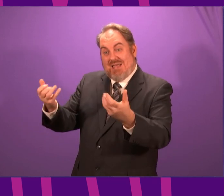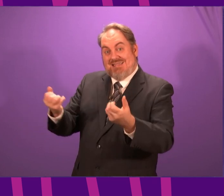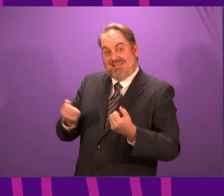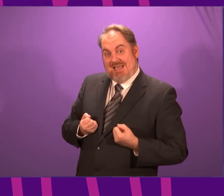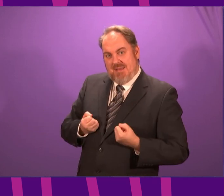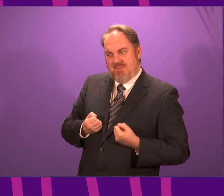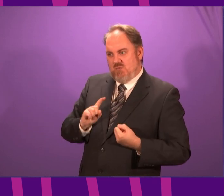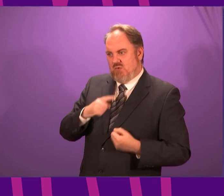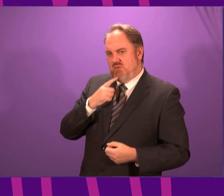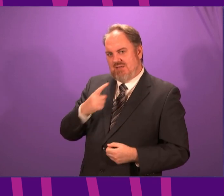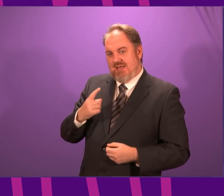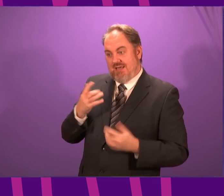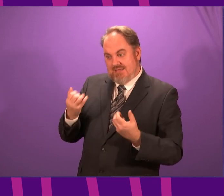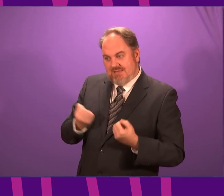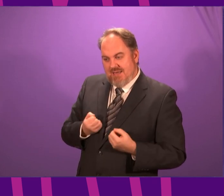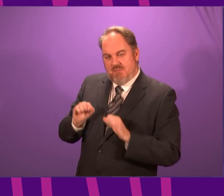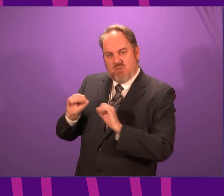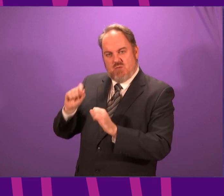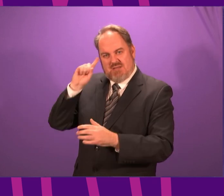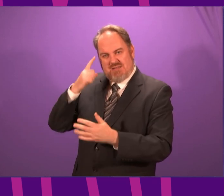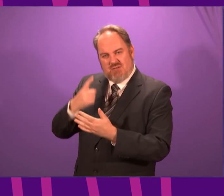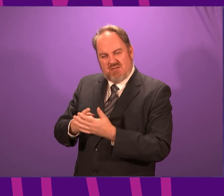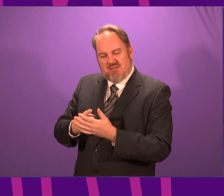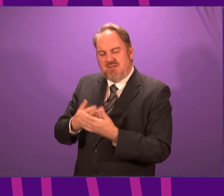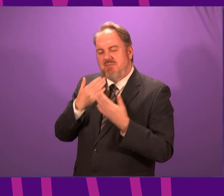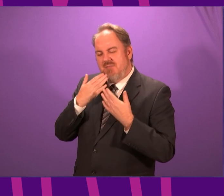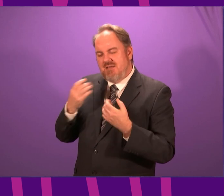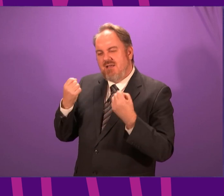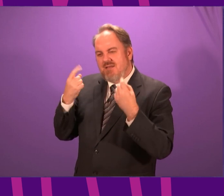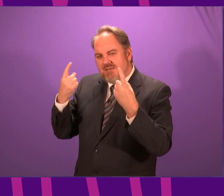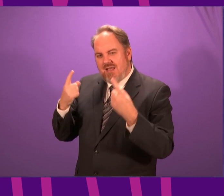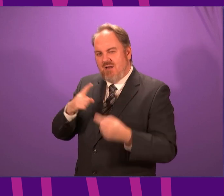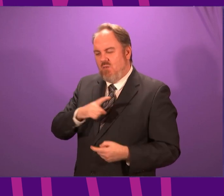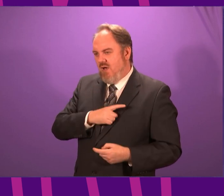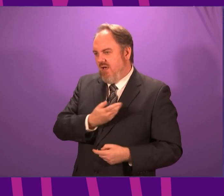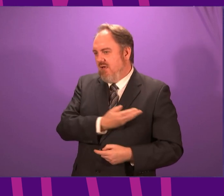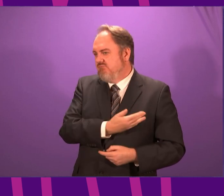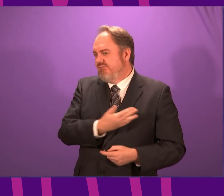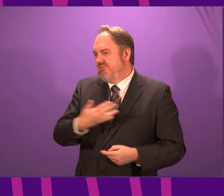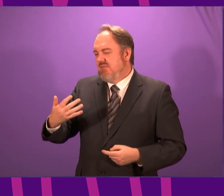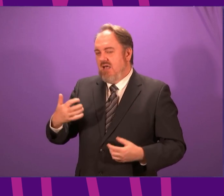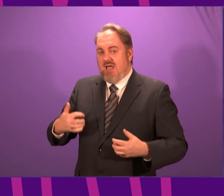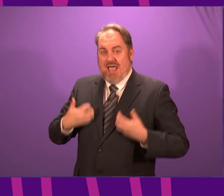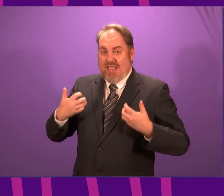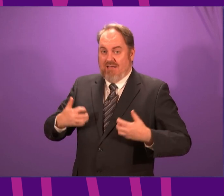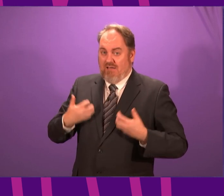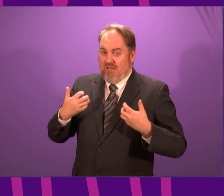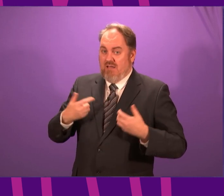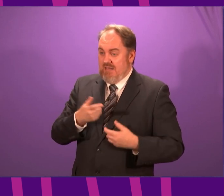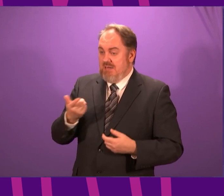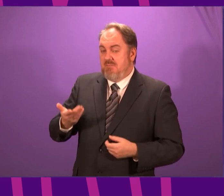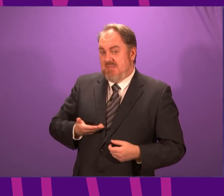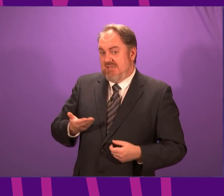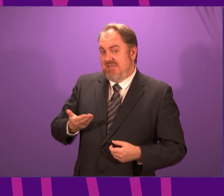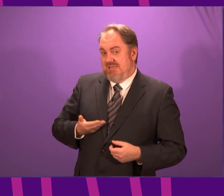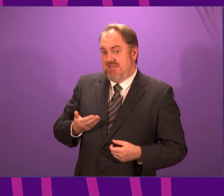sacrifice. The First Minister must understand why there is such anger in Scotland's hospitality